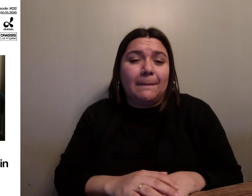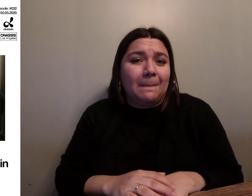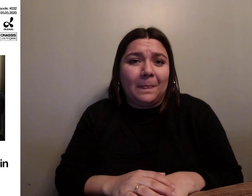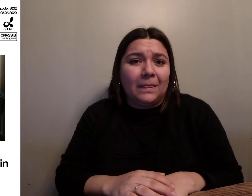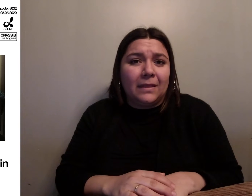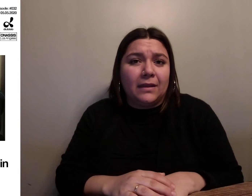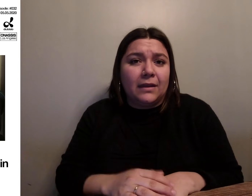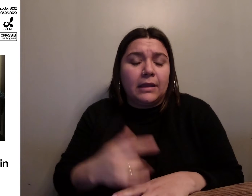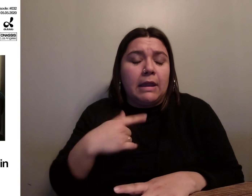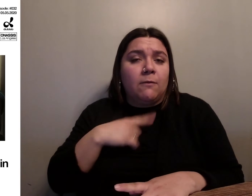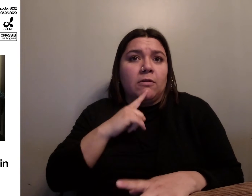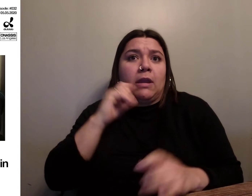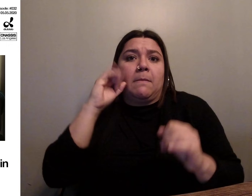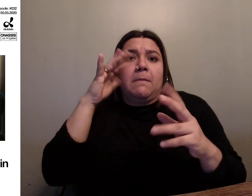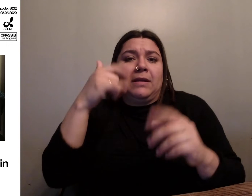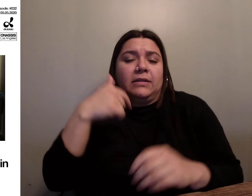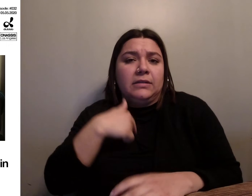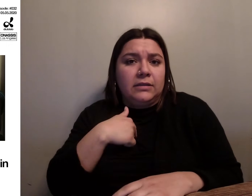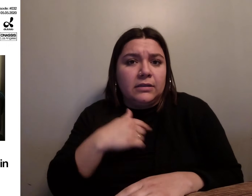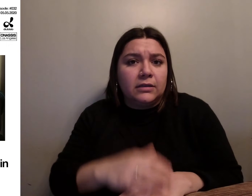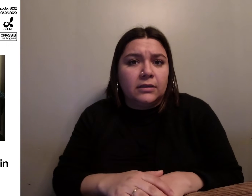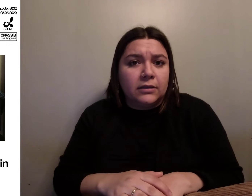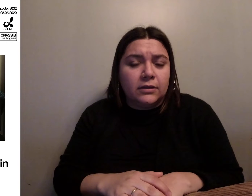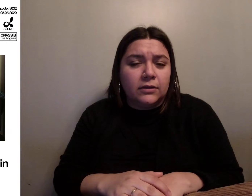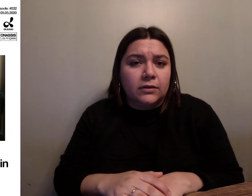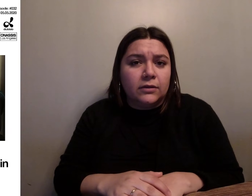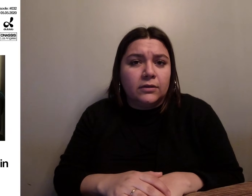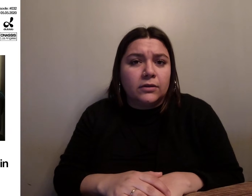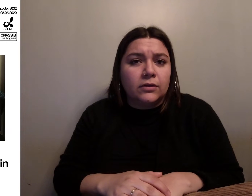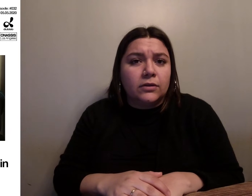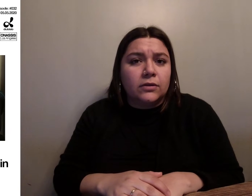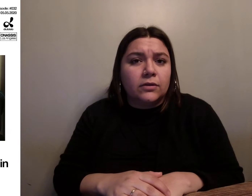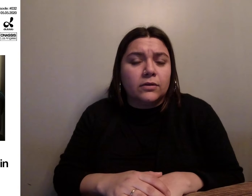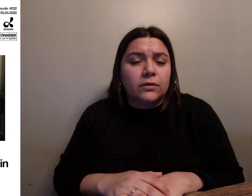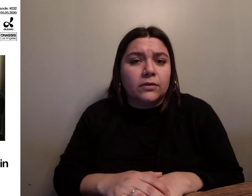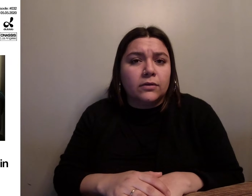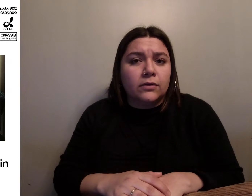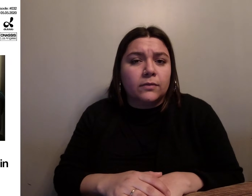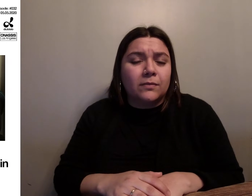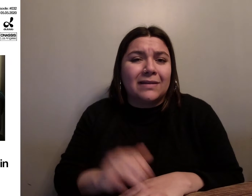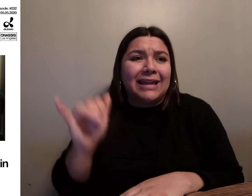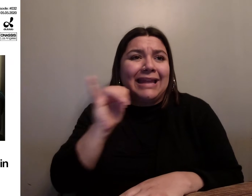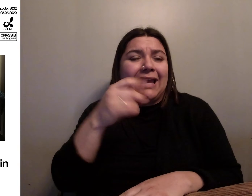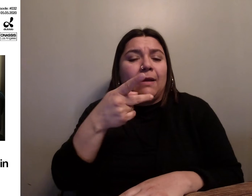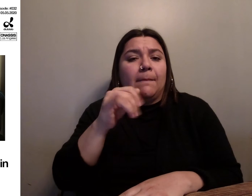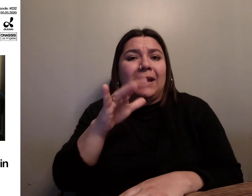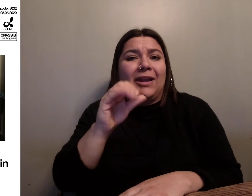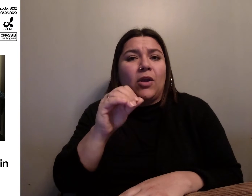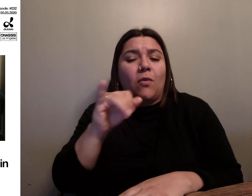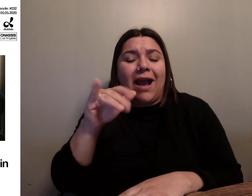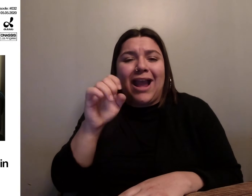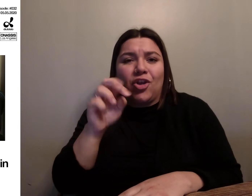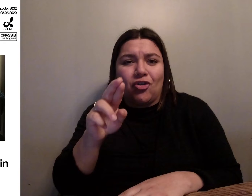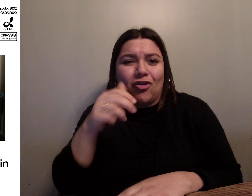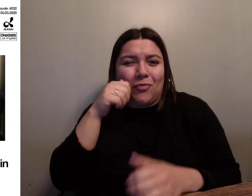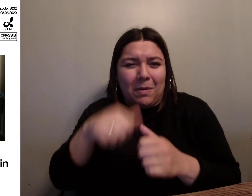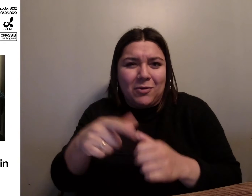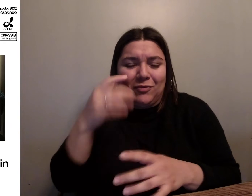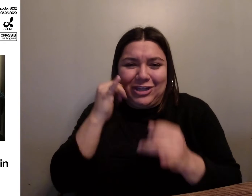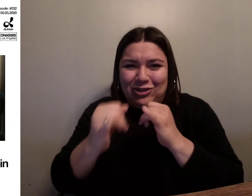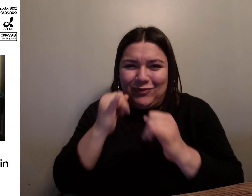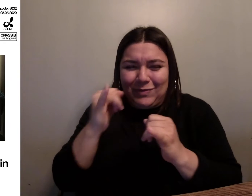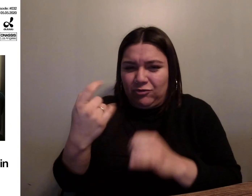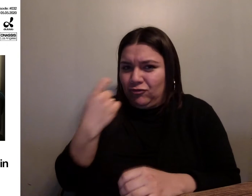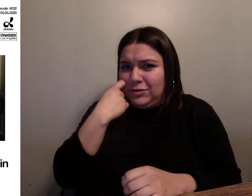were interviewing Pico Iyer a while ago. He's a big hero of. And he says, it's not what we hear on